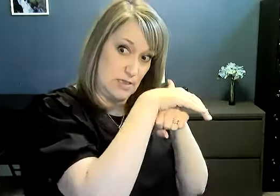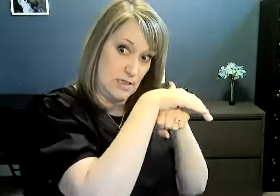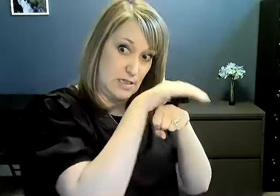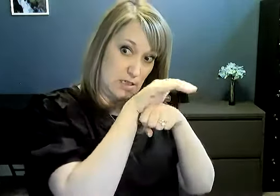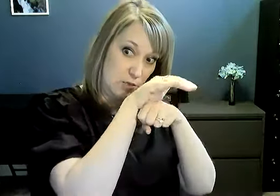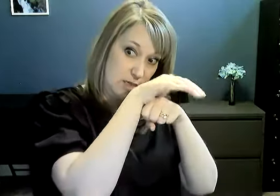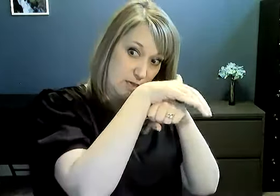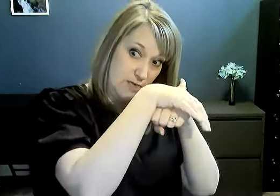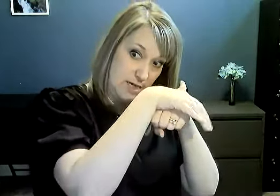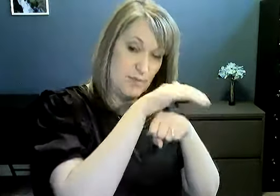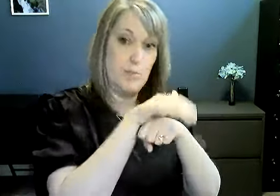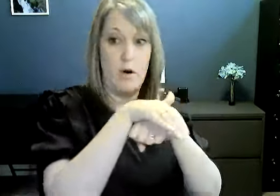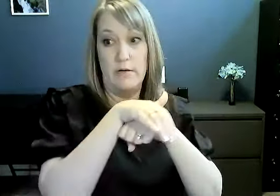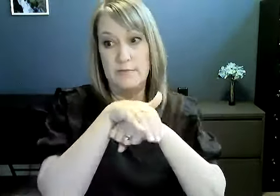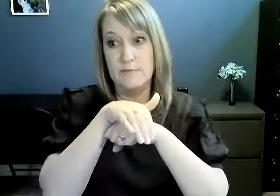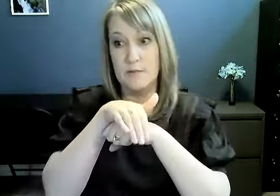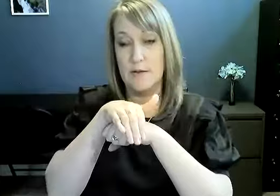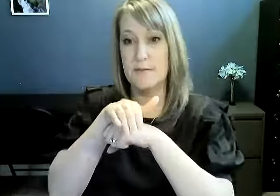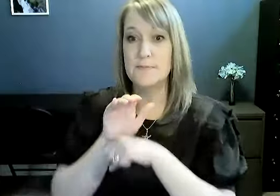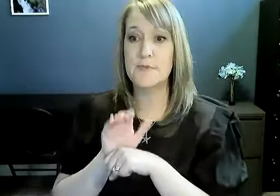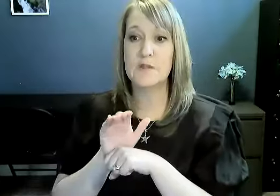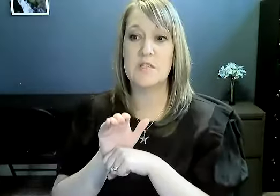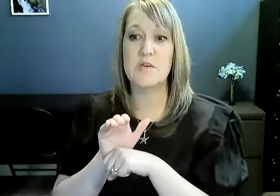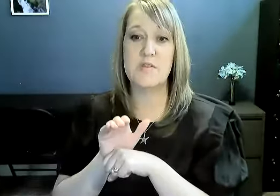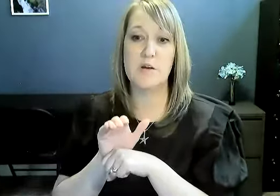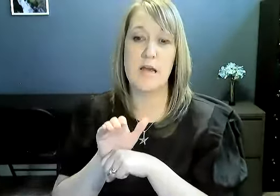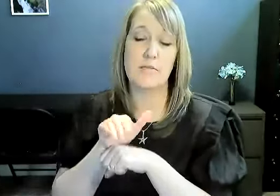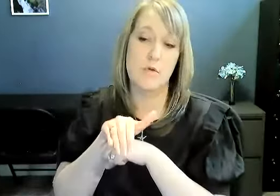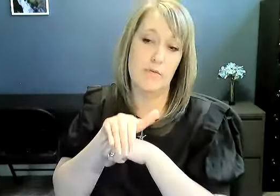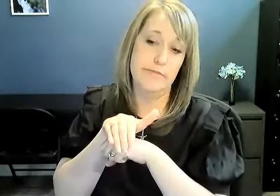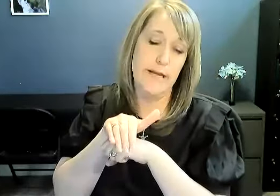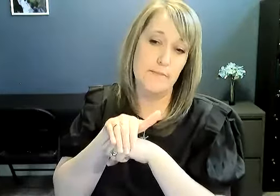it kind of going even down some more. Okay, so evening or night.